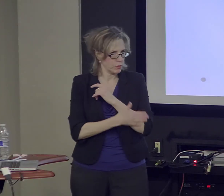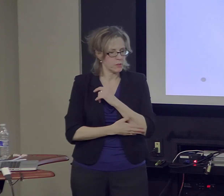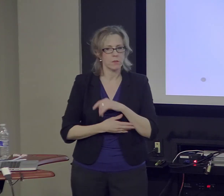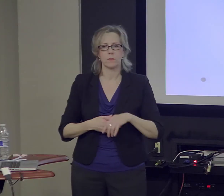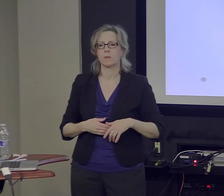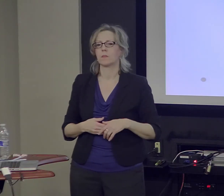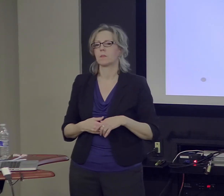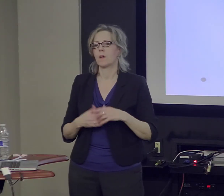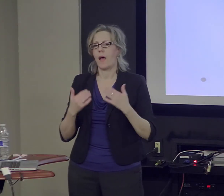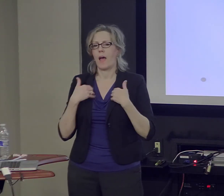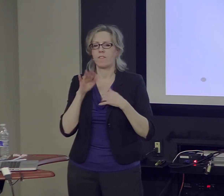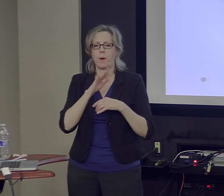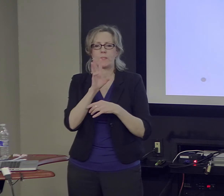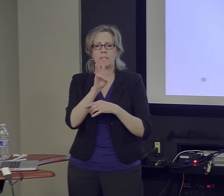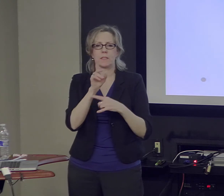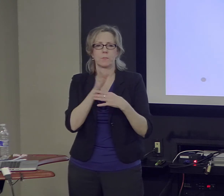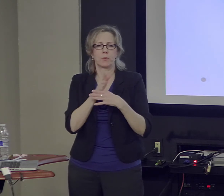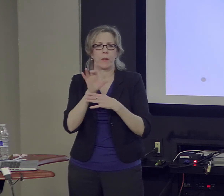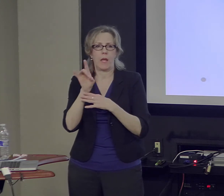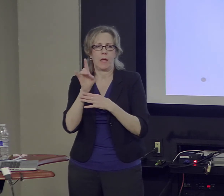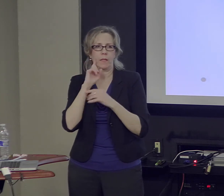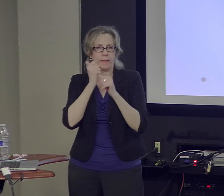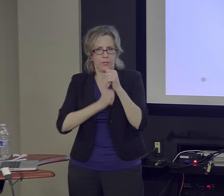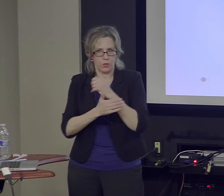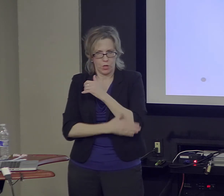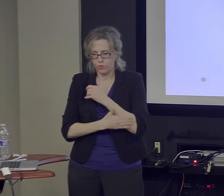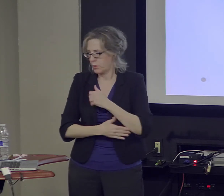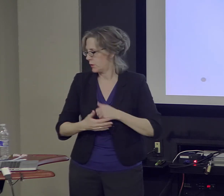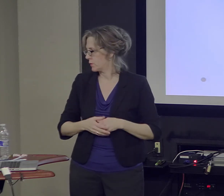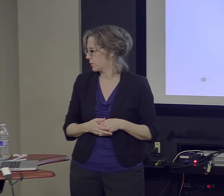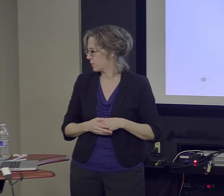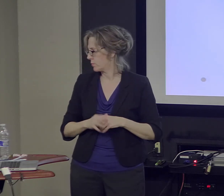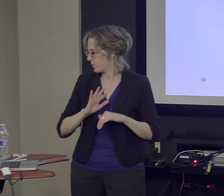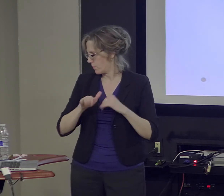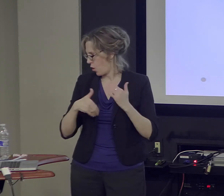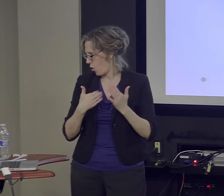As I mentioned previously, participants are from five different countries.